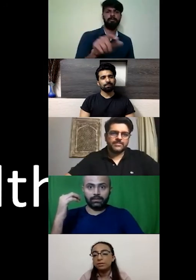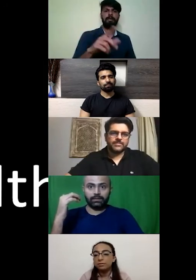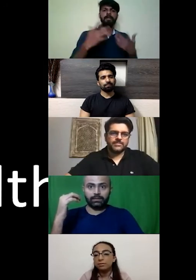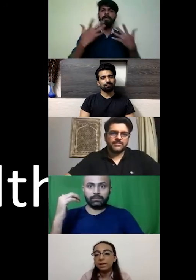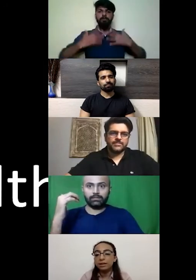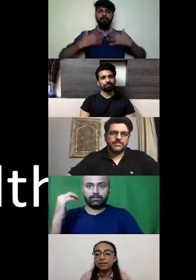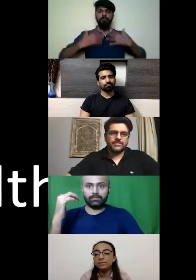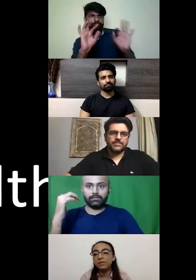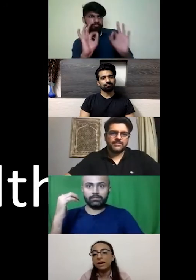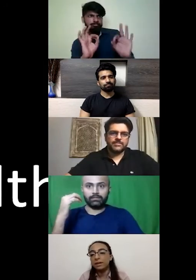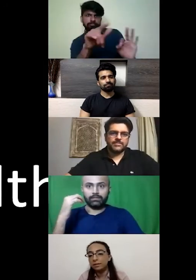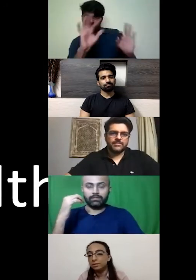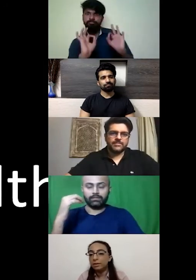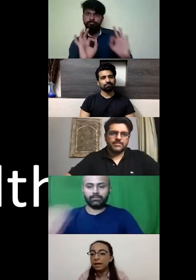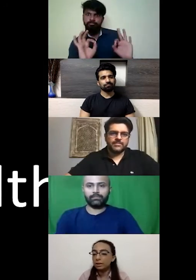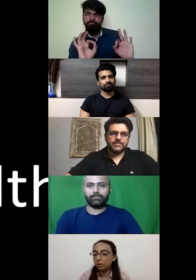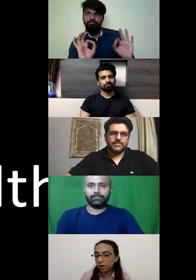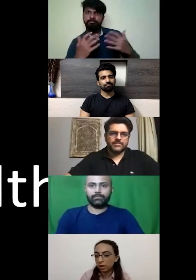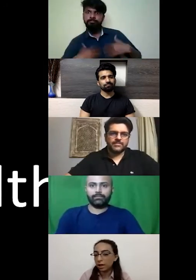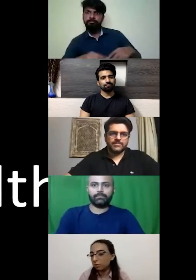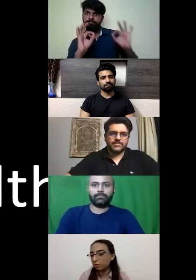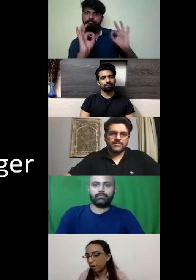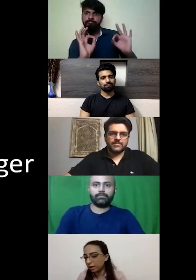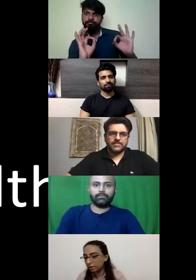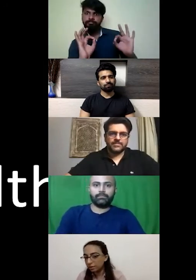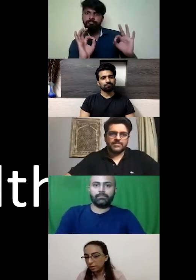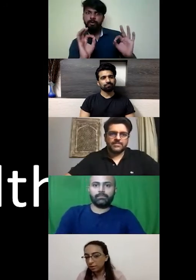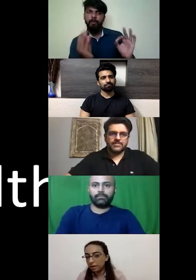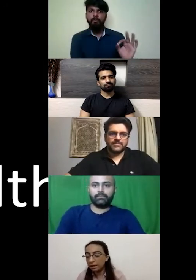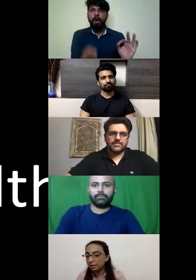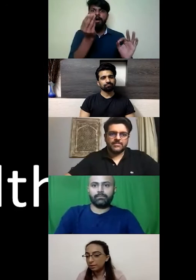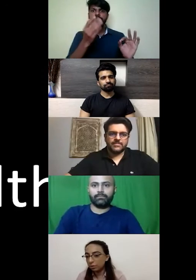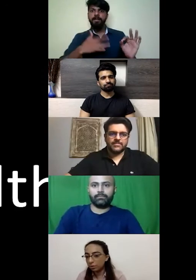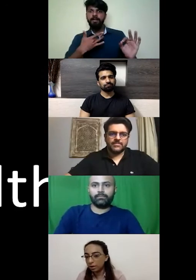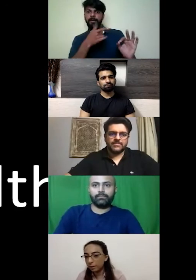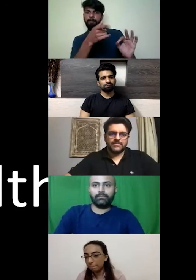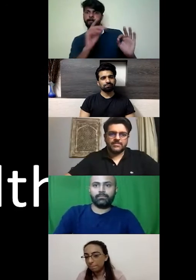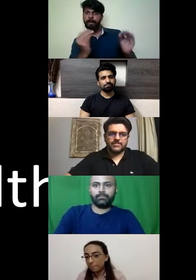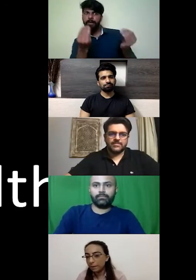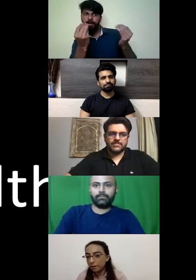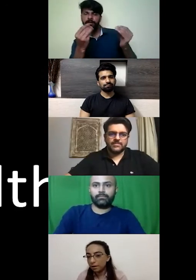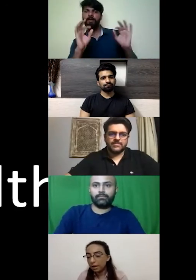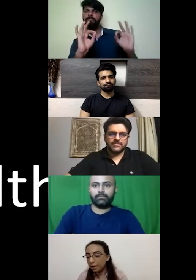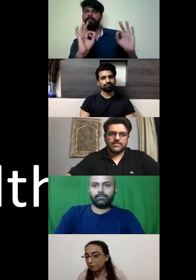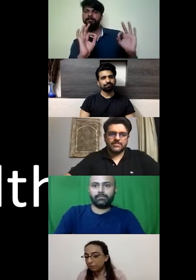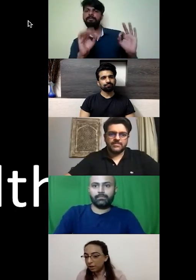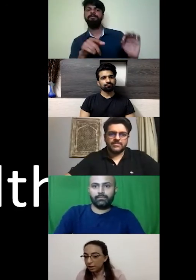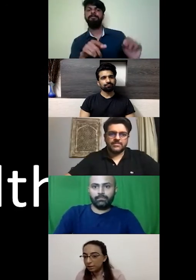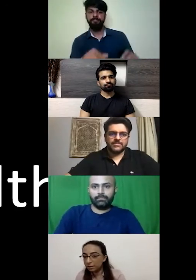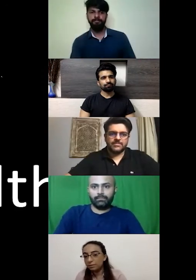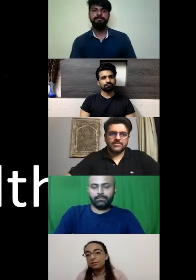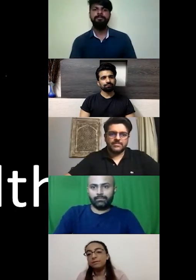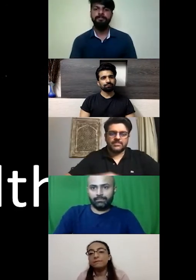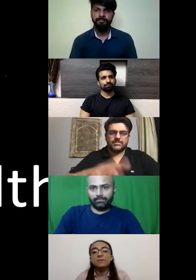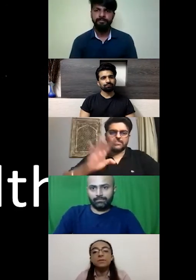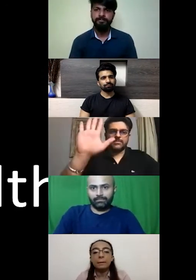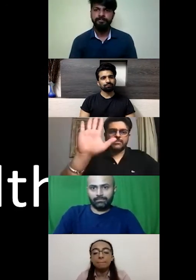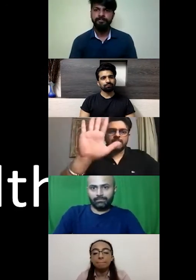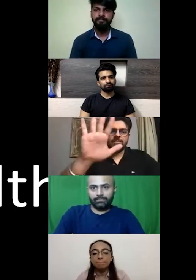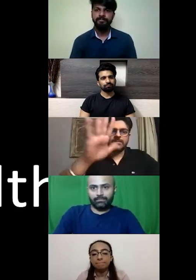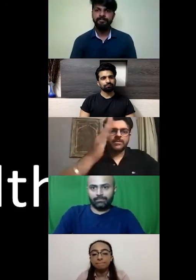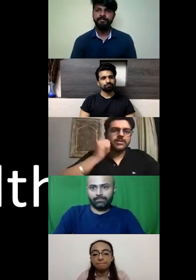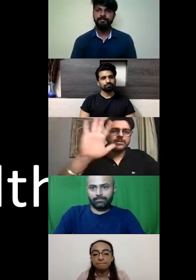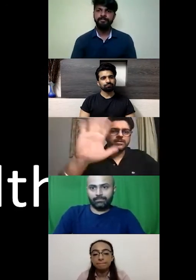fine. Like this is fine. Health okay? Are you fine? Health okay? Health fine?